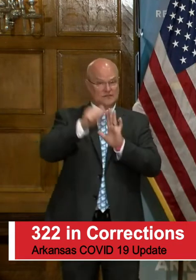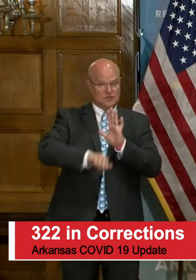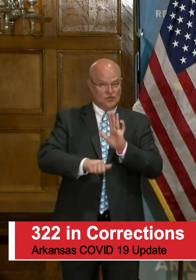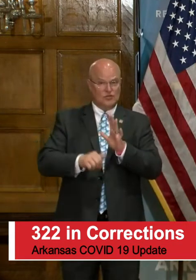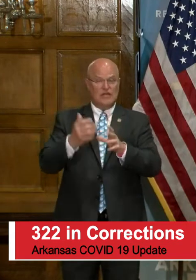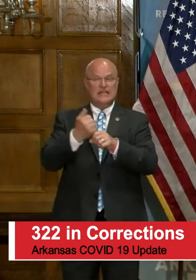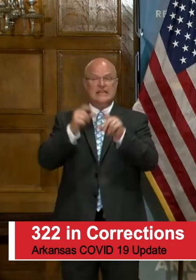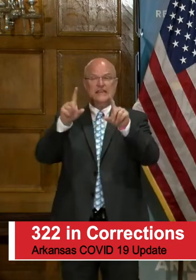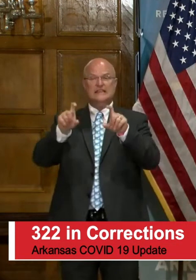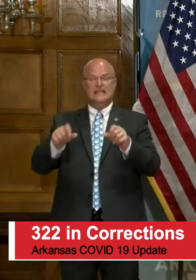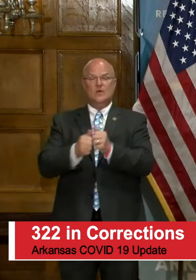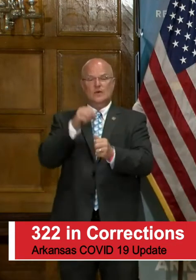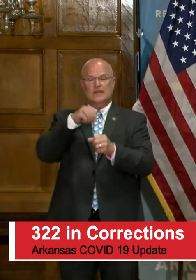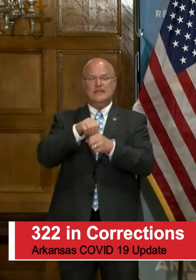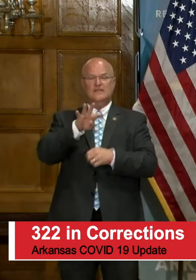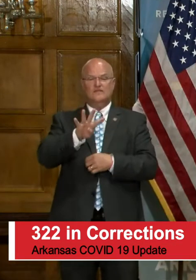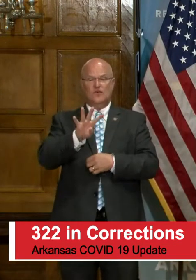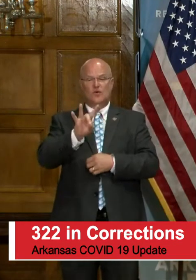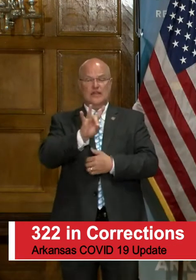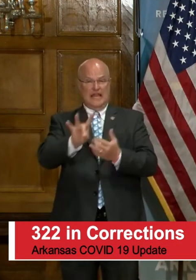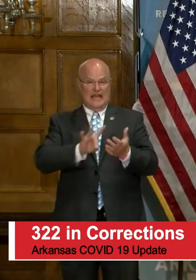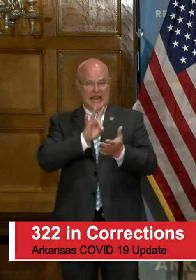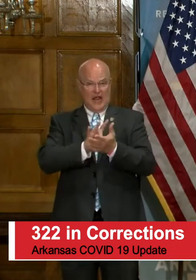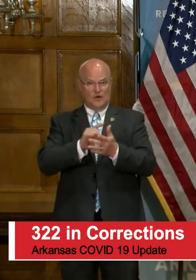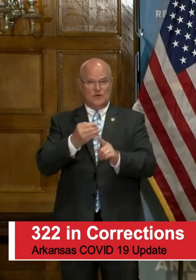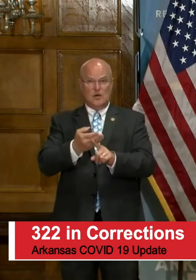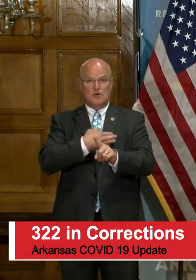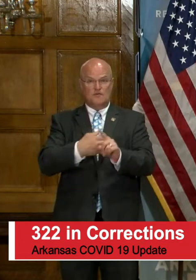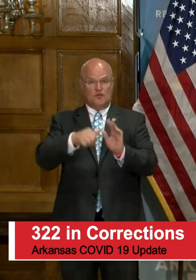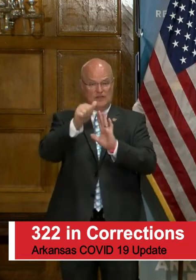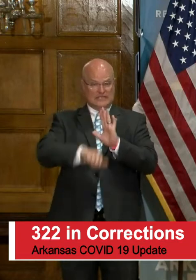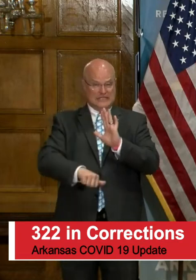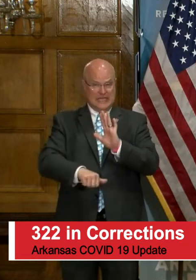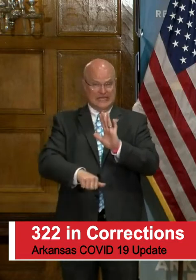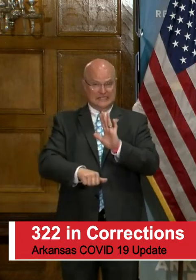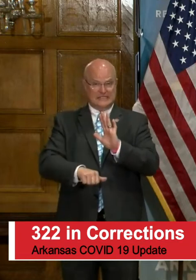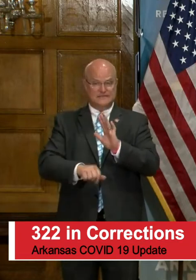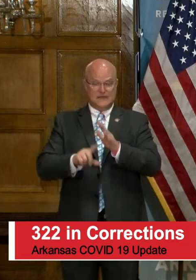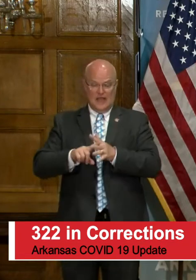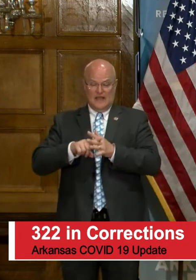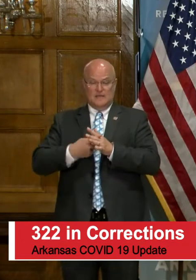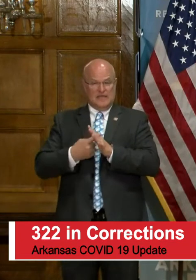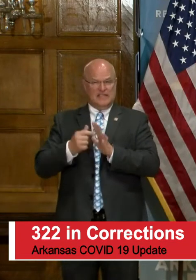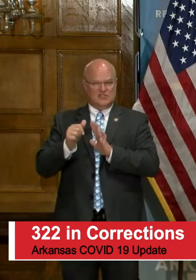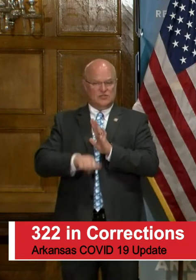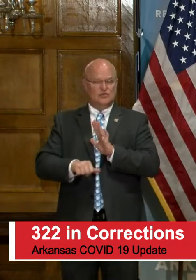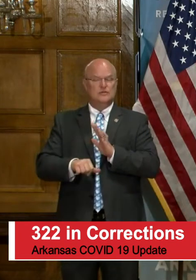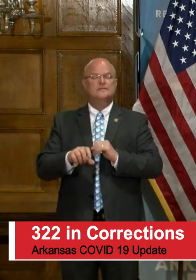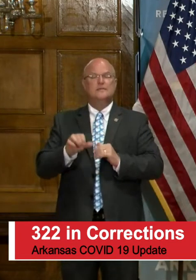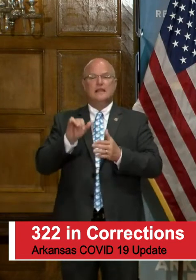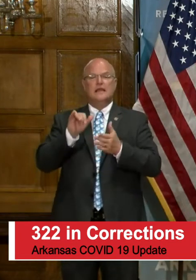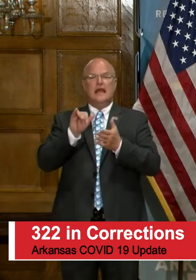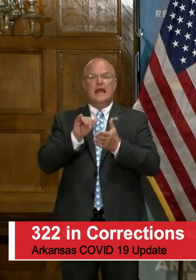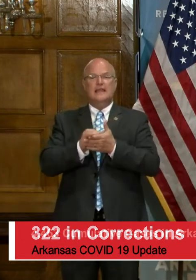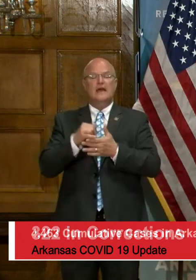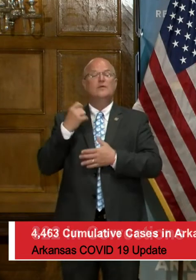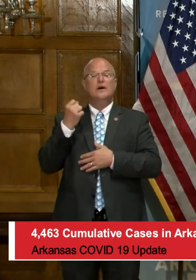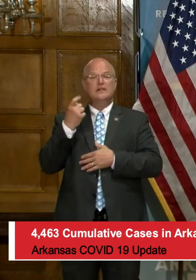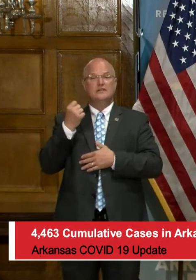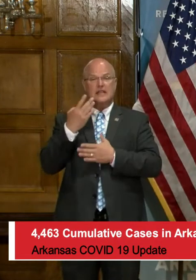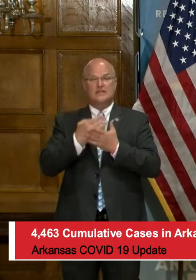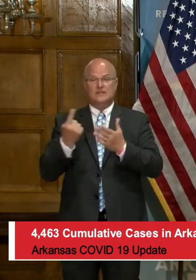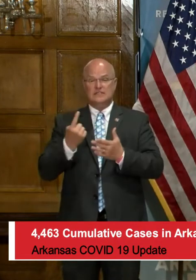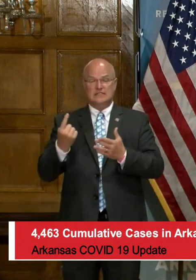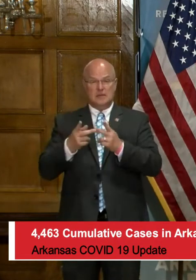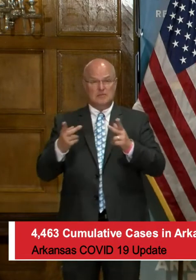of getting that test done within 48 hours of the case, the beginning of the surgery. That we understand for